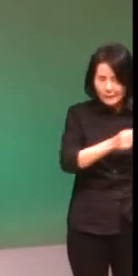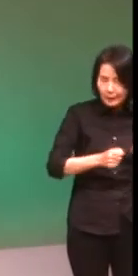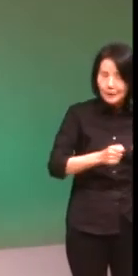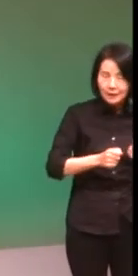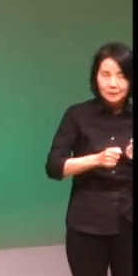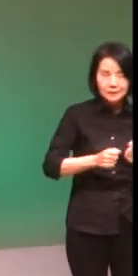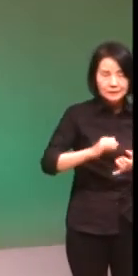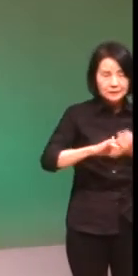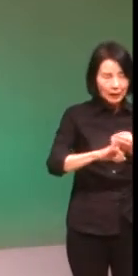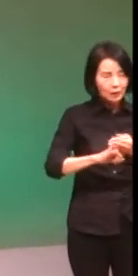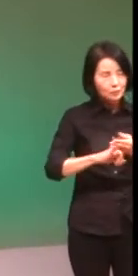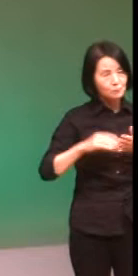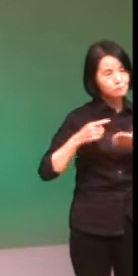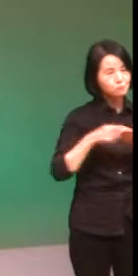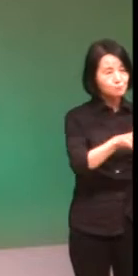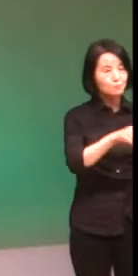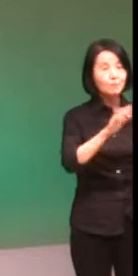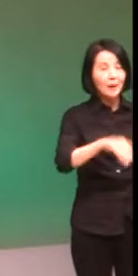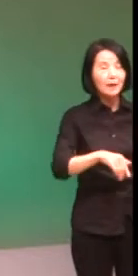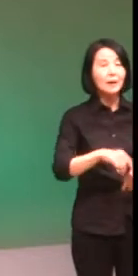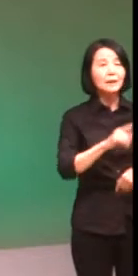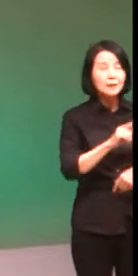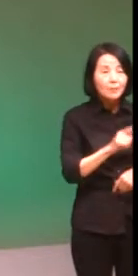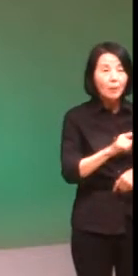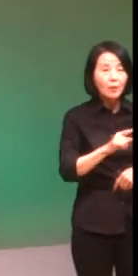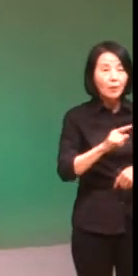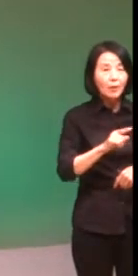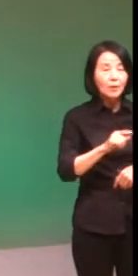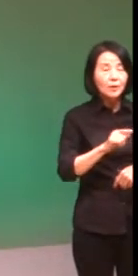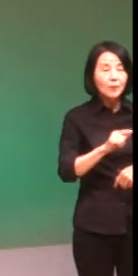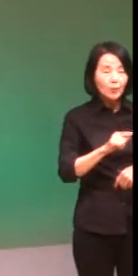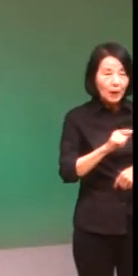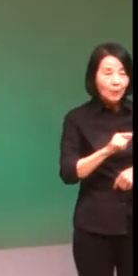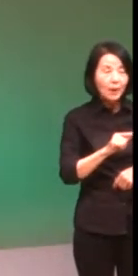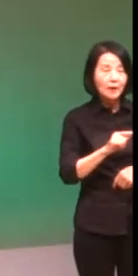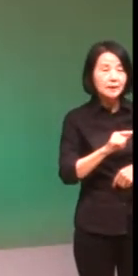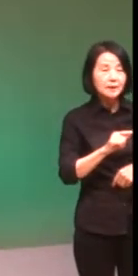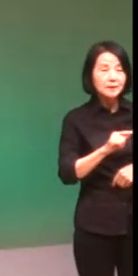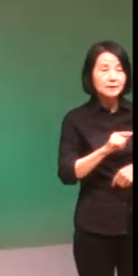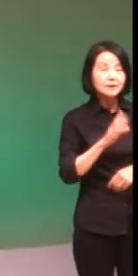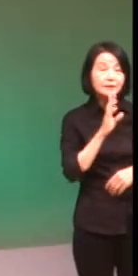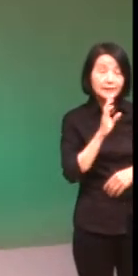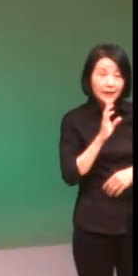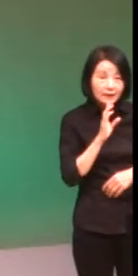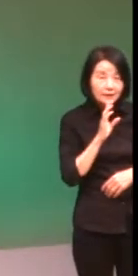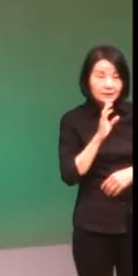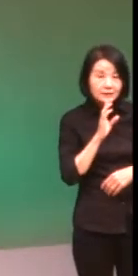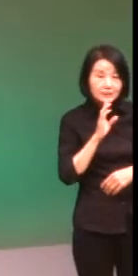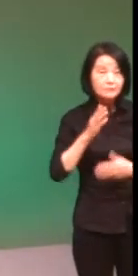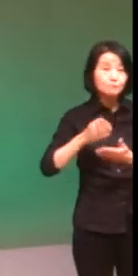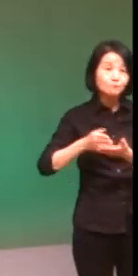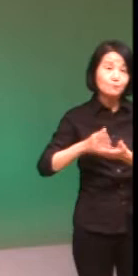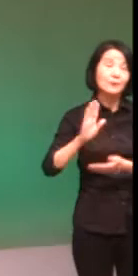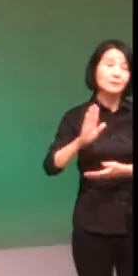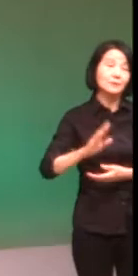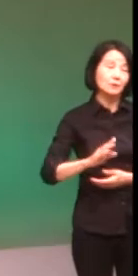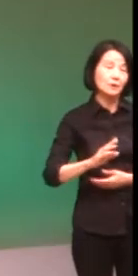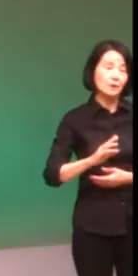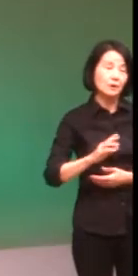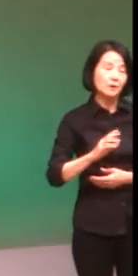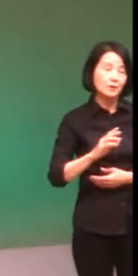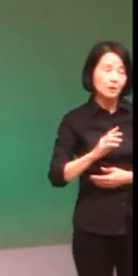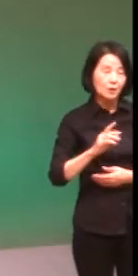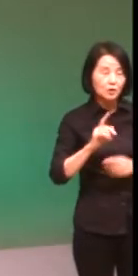And according to diplomatic reports, this was actually done. The ambassador in Washington told the State Department